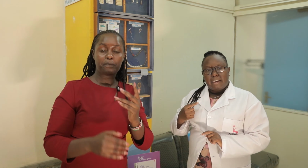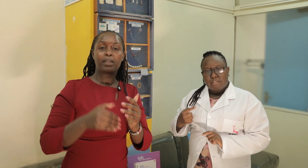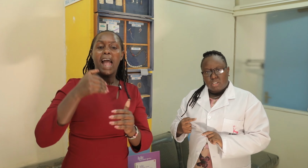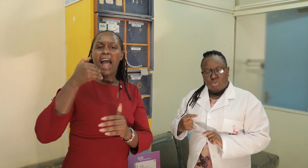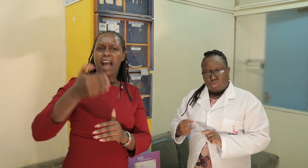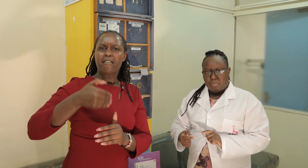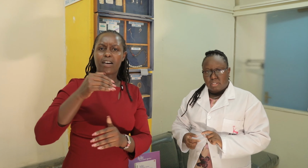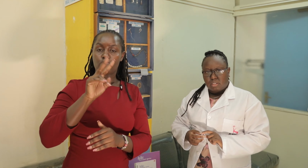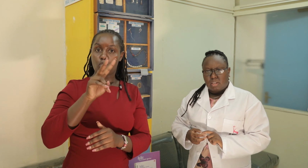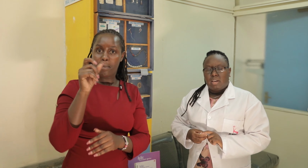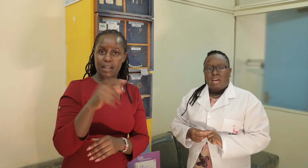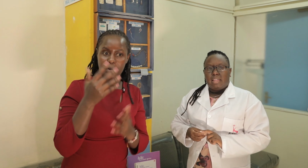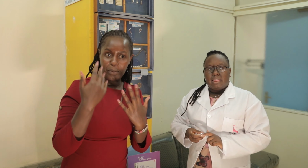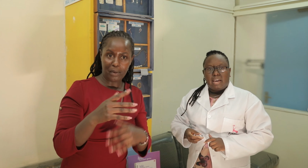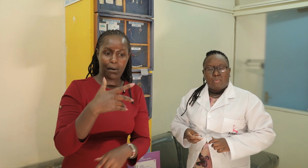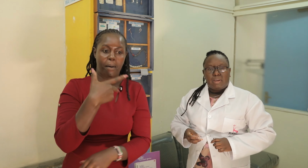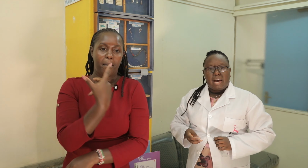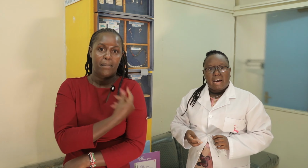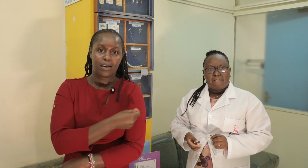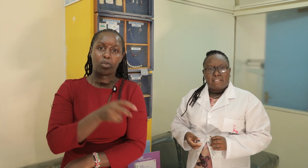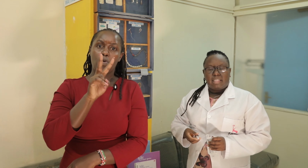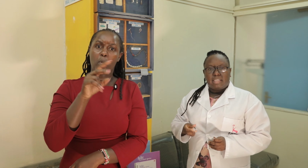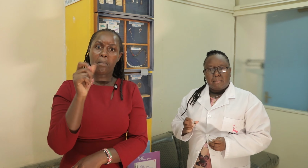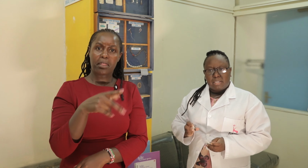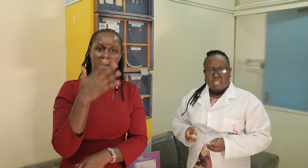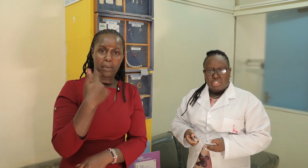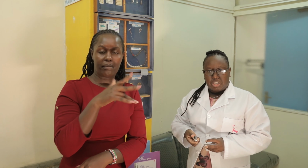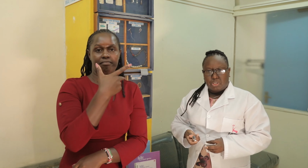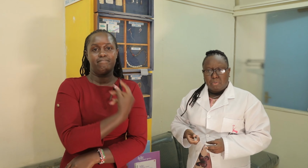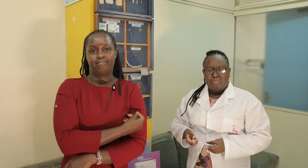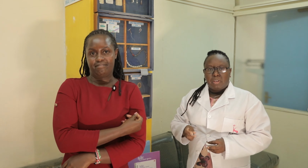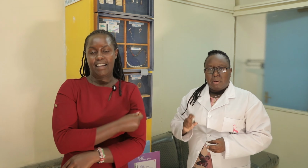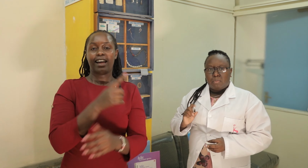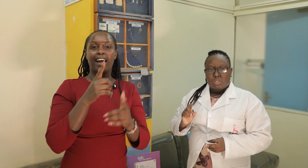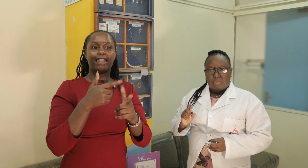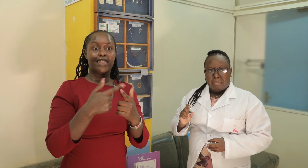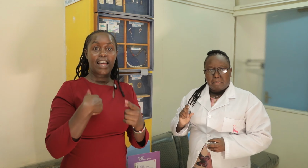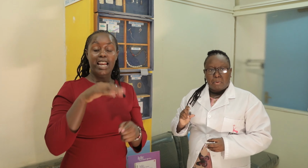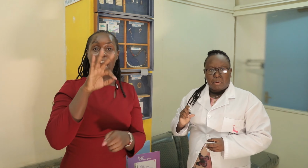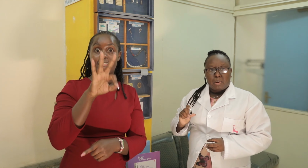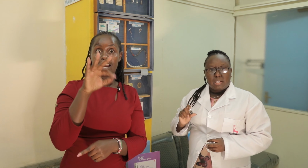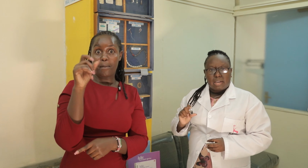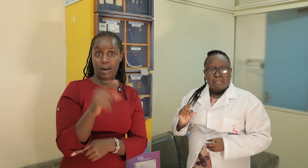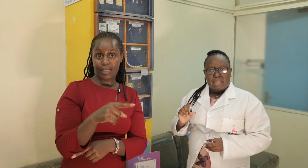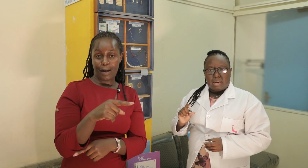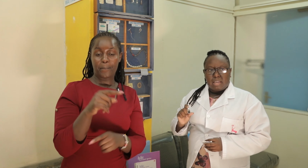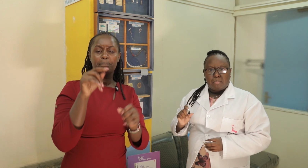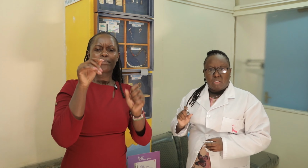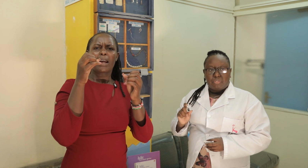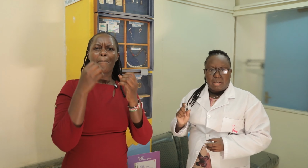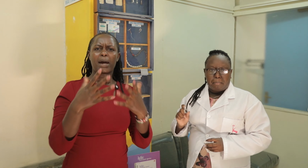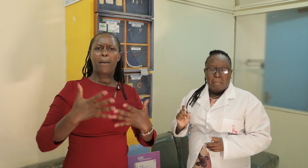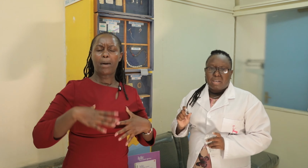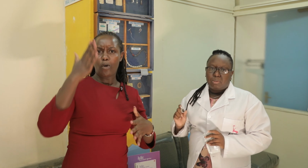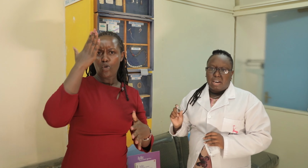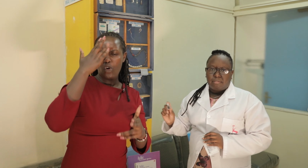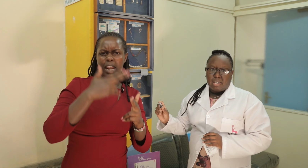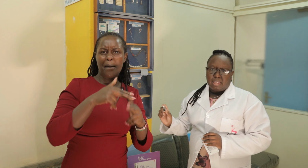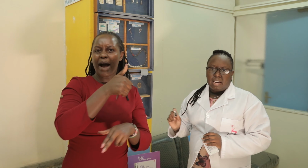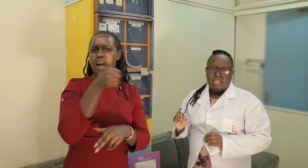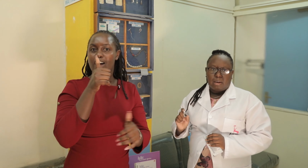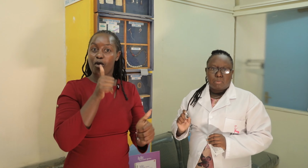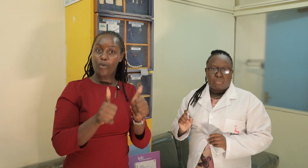after every 2 months. And then we have the 3 months injection. Most of the people know it by the name of Depo, but we